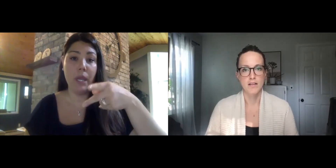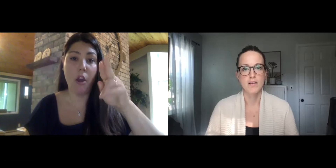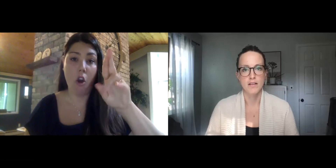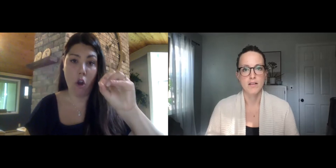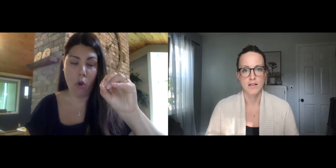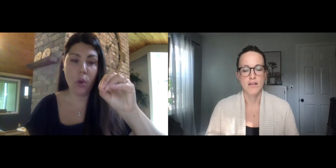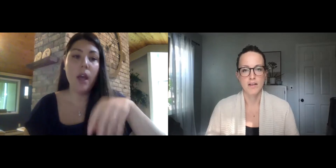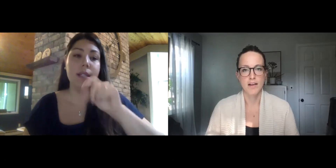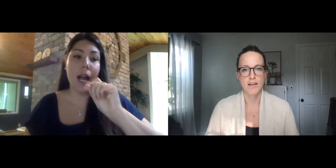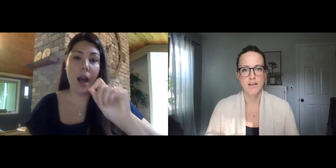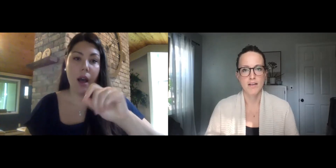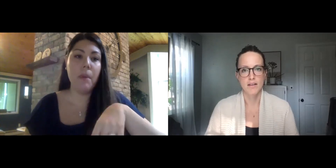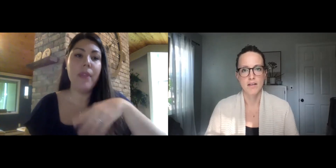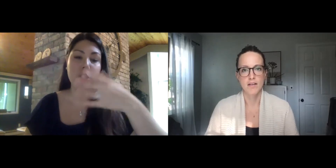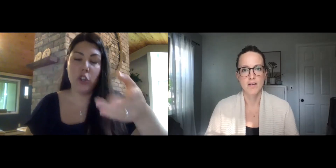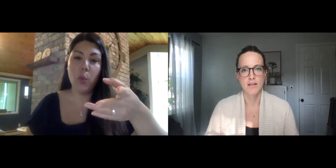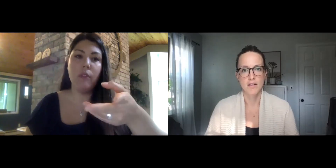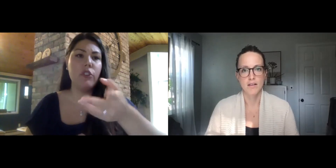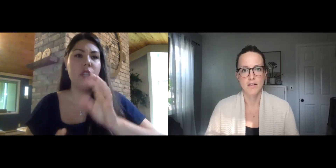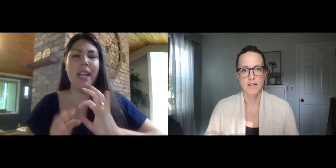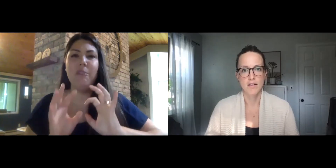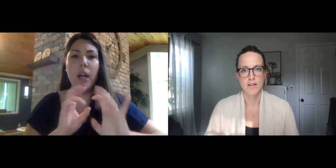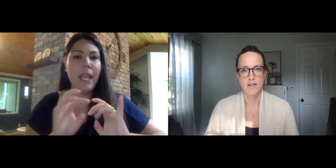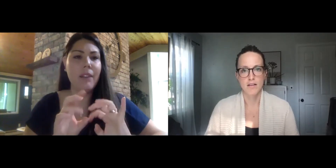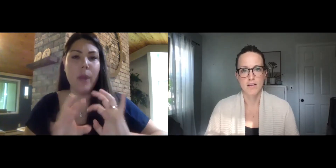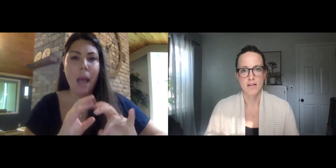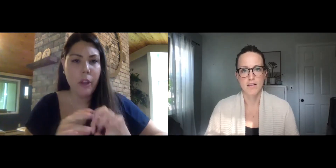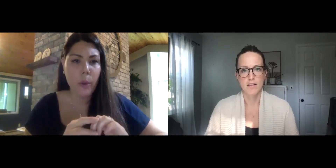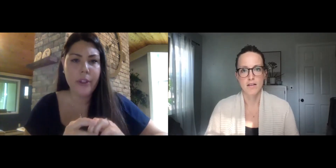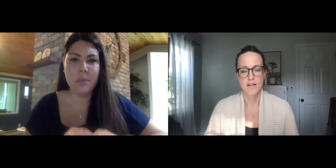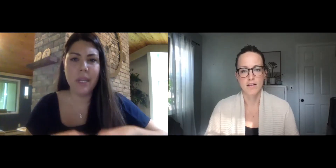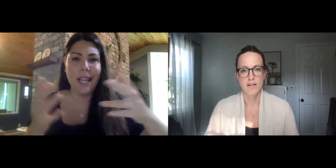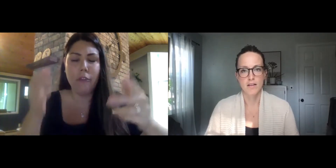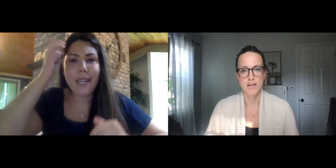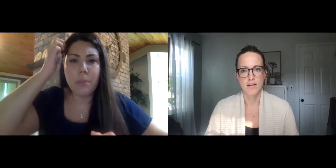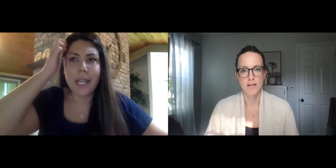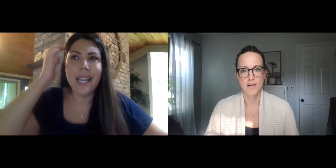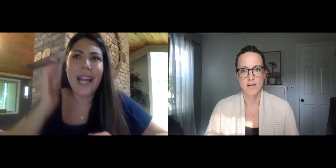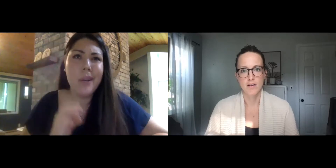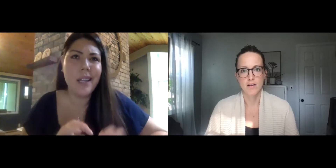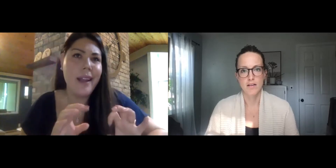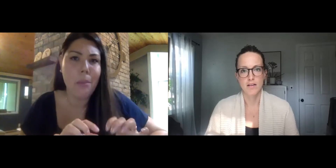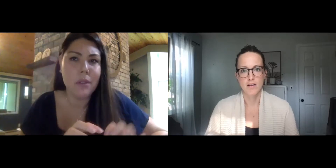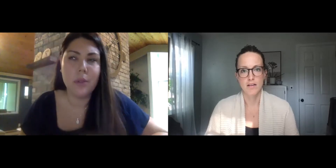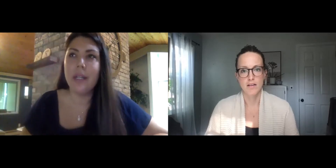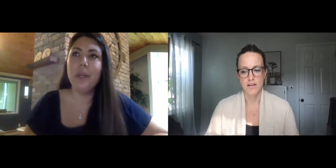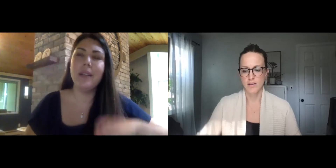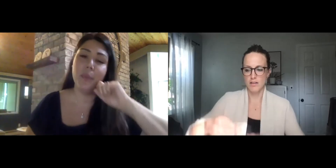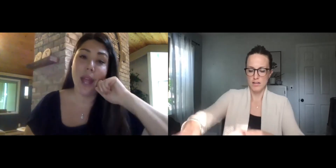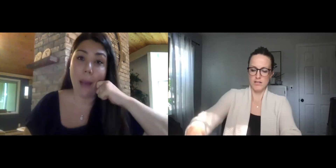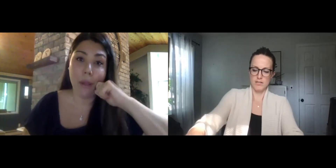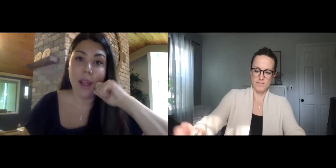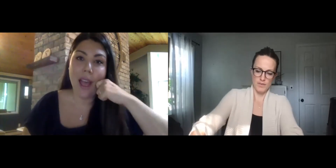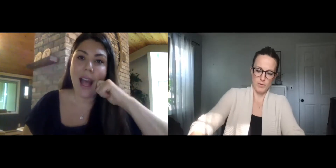Pro, PRO.com. That's a good one for just kind of plugging in vocabulary words and being like random things like, how do I sign apple? Or how do I